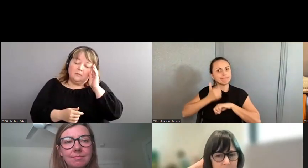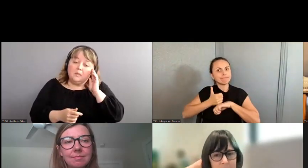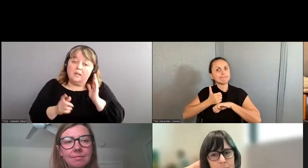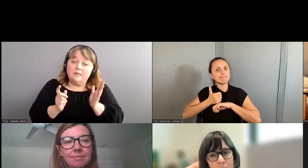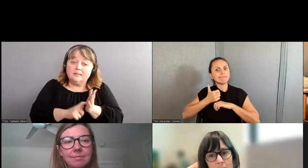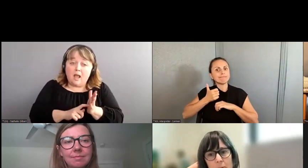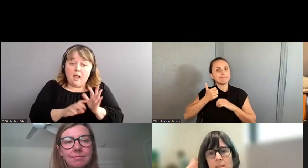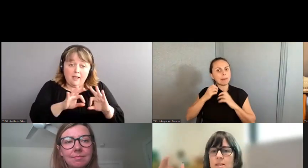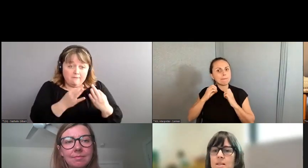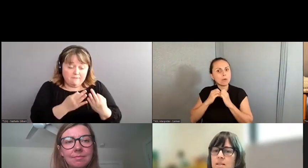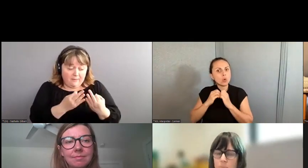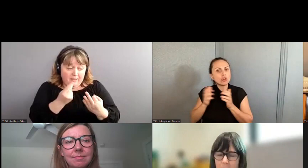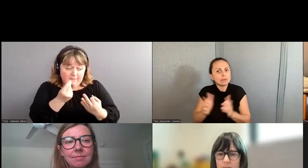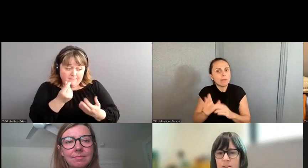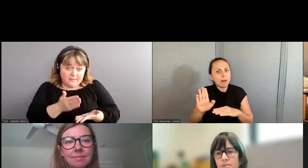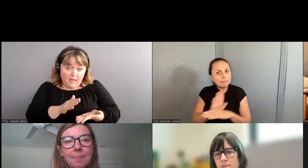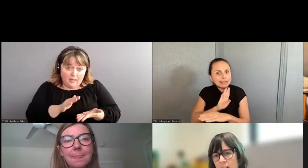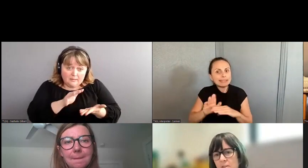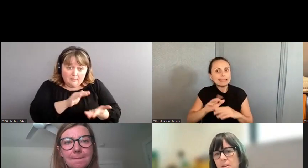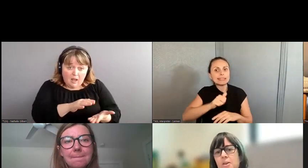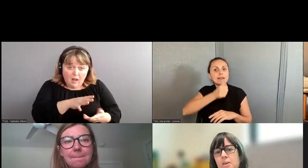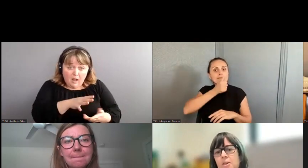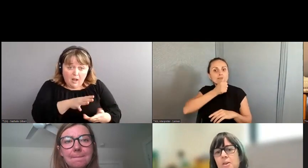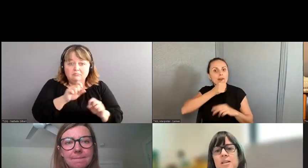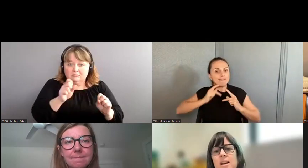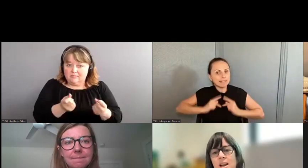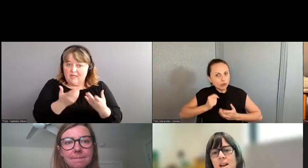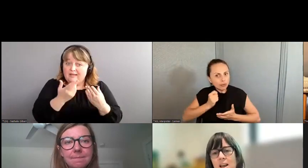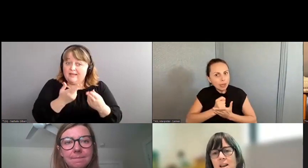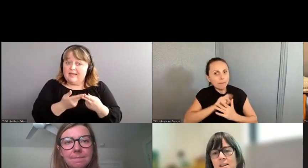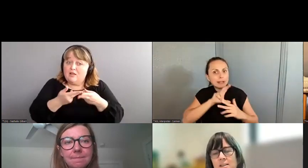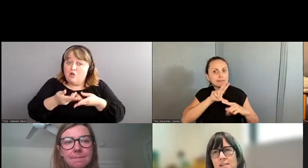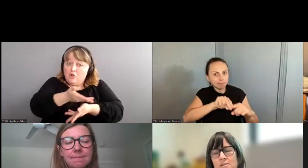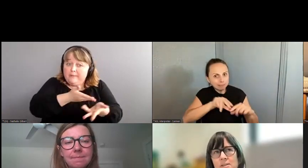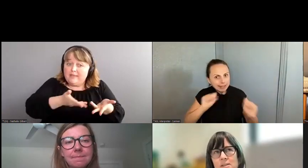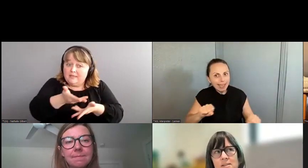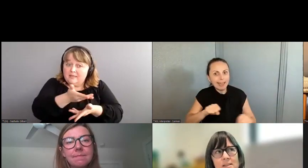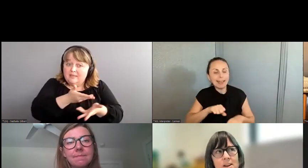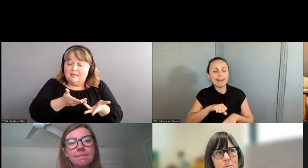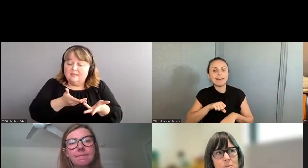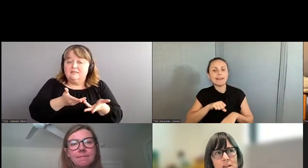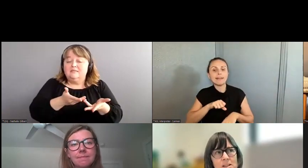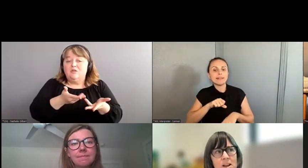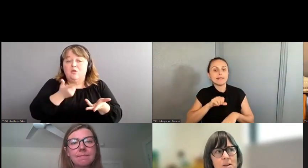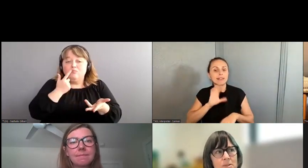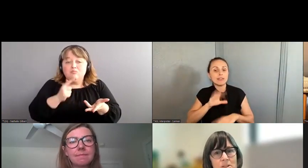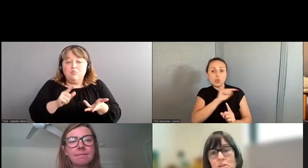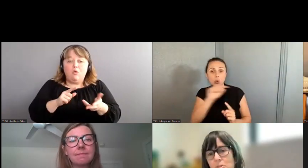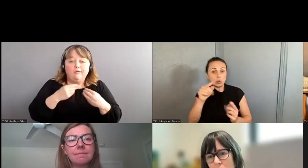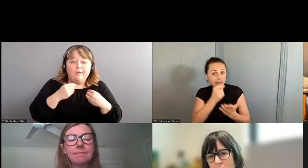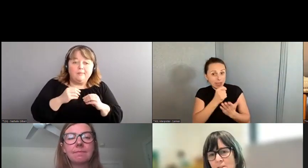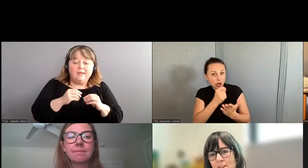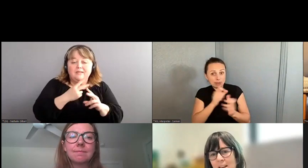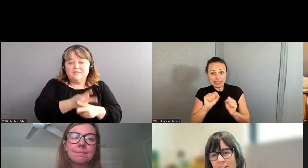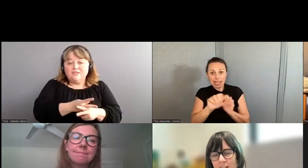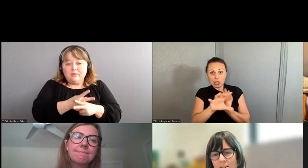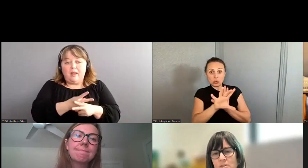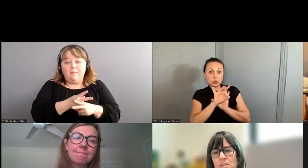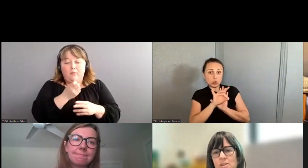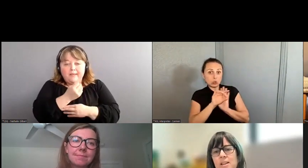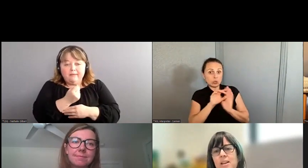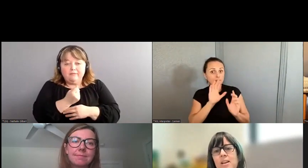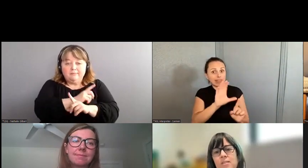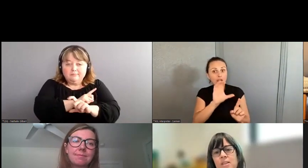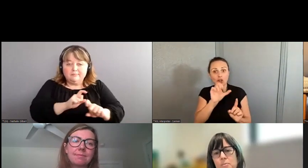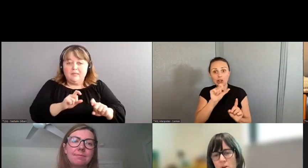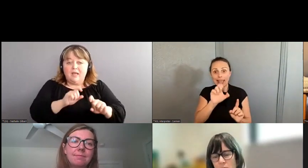you know, smaller businesses of private physiotherapists, and those therapists are able to choose their caseload so that